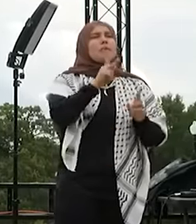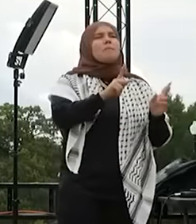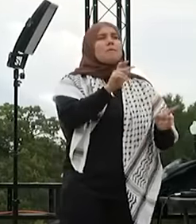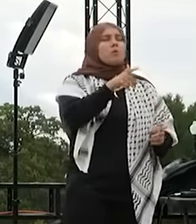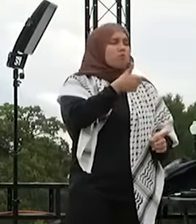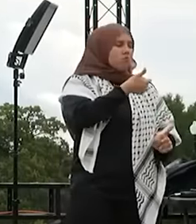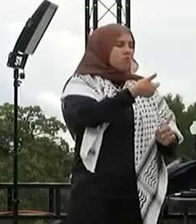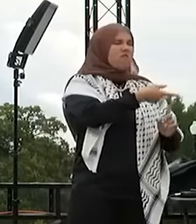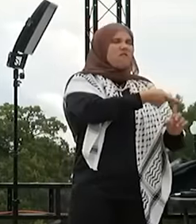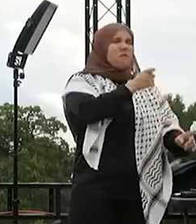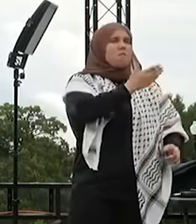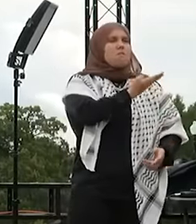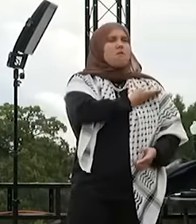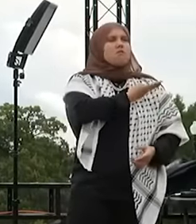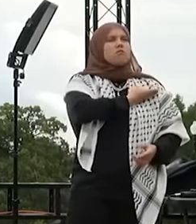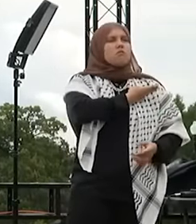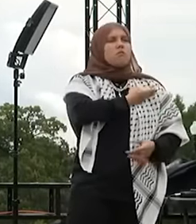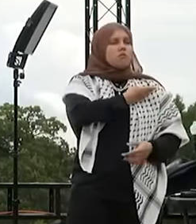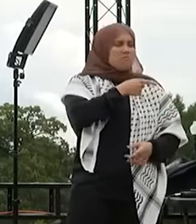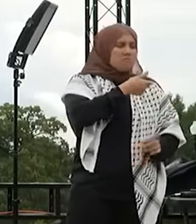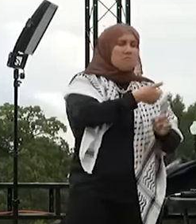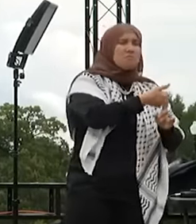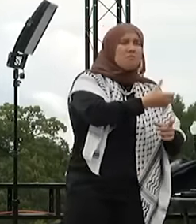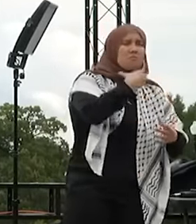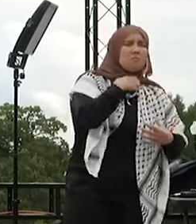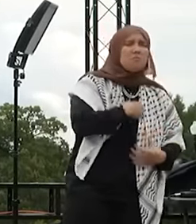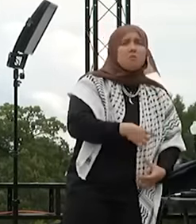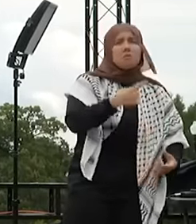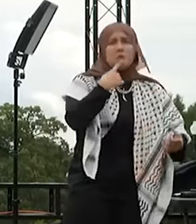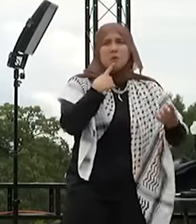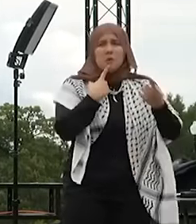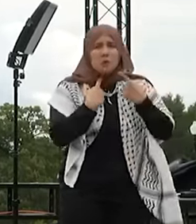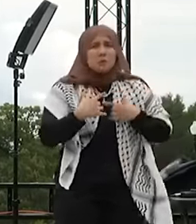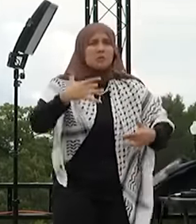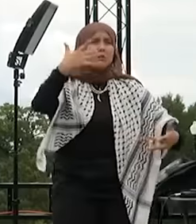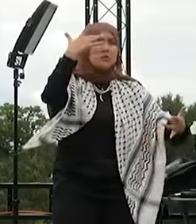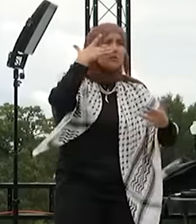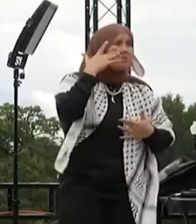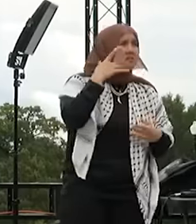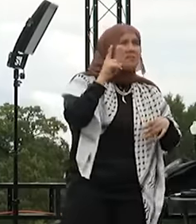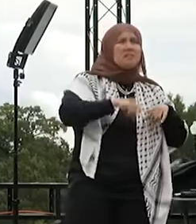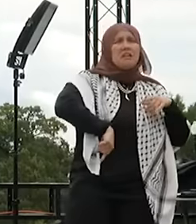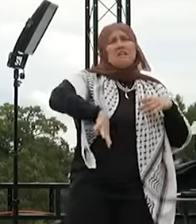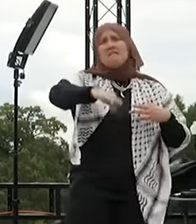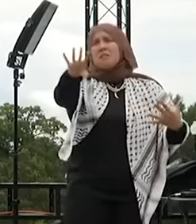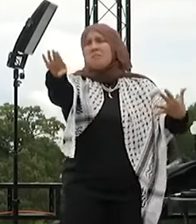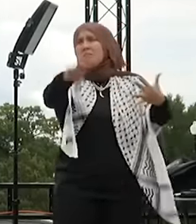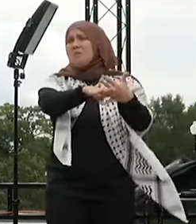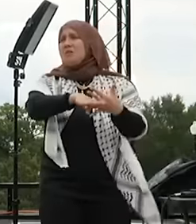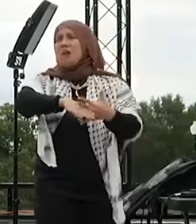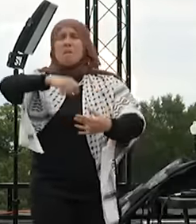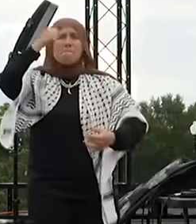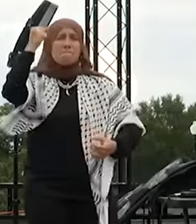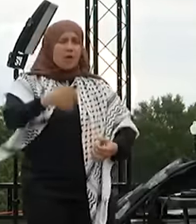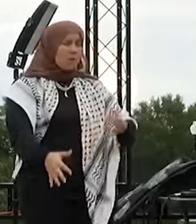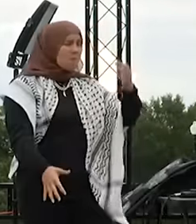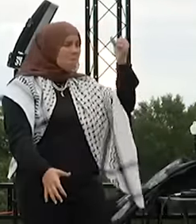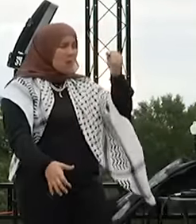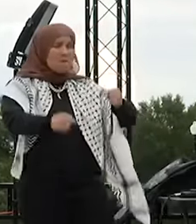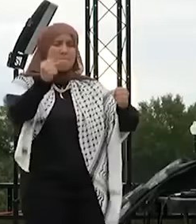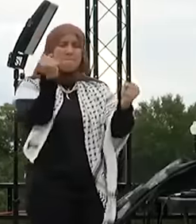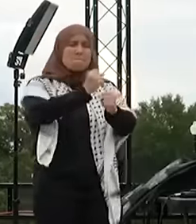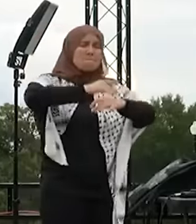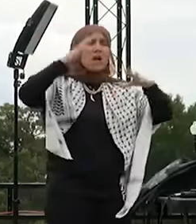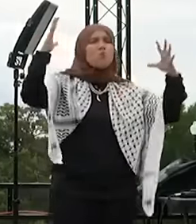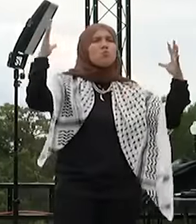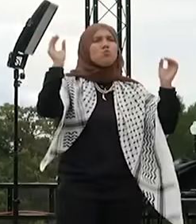Gaza who are hungry, who are thirsty, who are sick, who cannot get a break from the airstrikes that are falling above